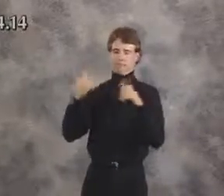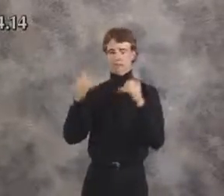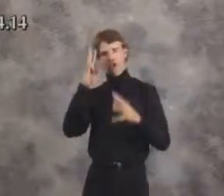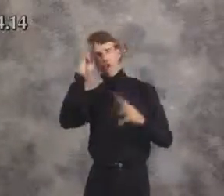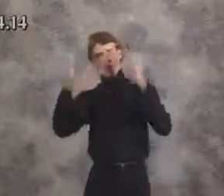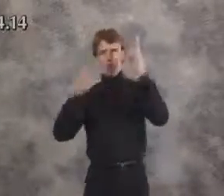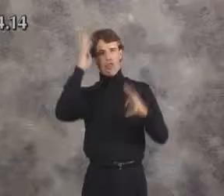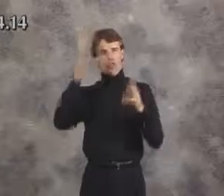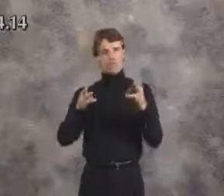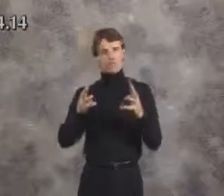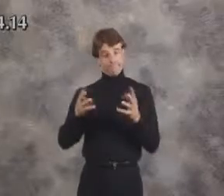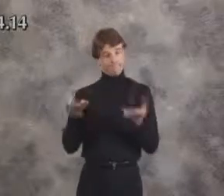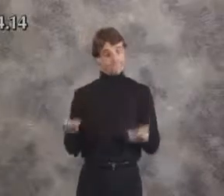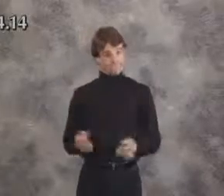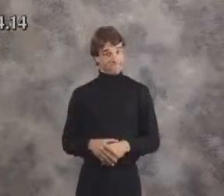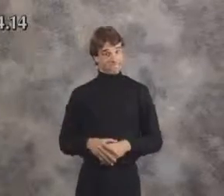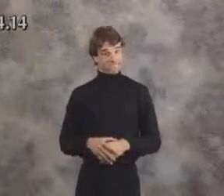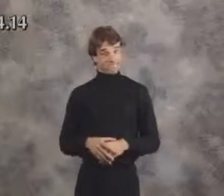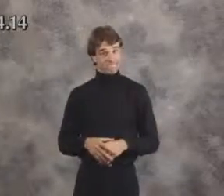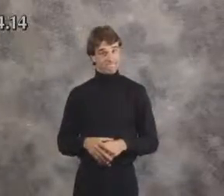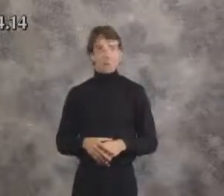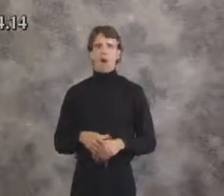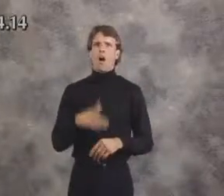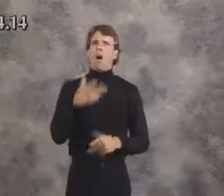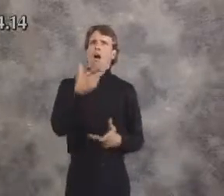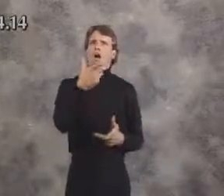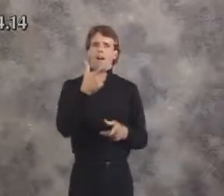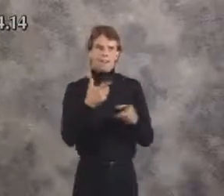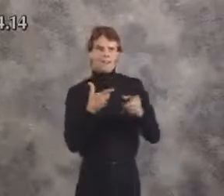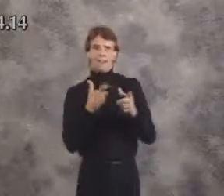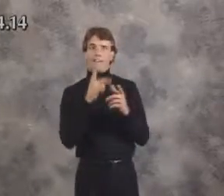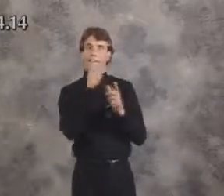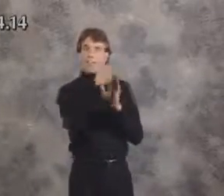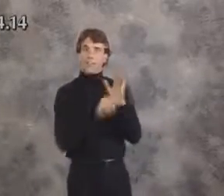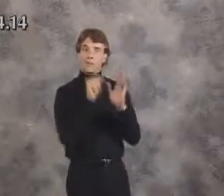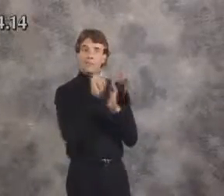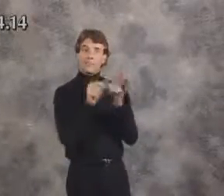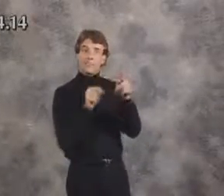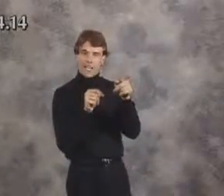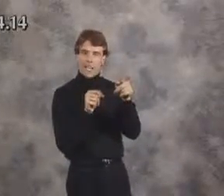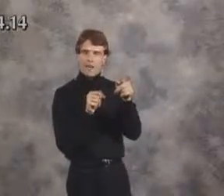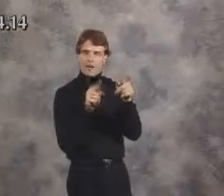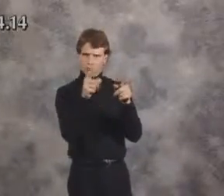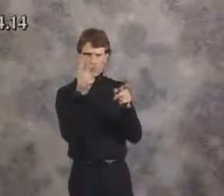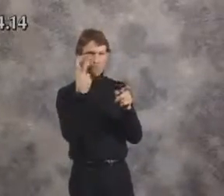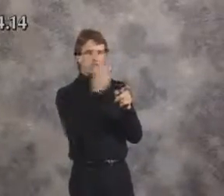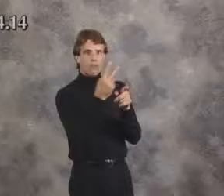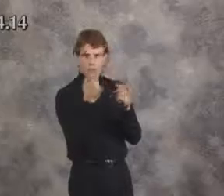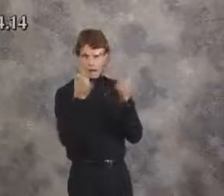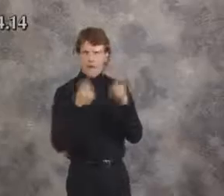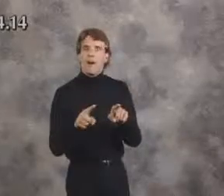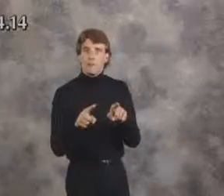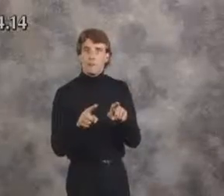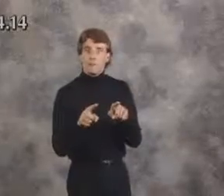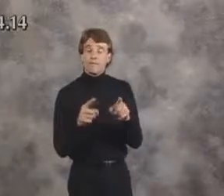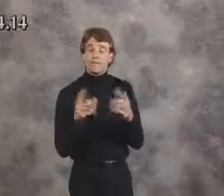creative language play in ASL. Oh, you observed some of this play on the